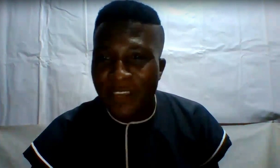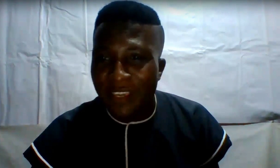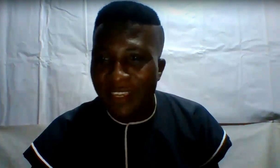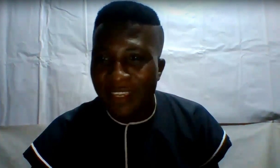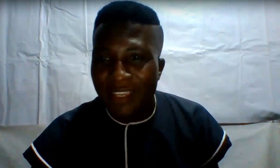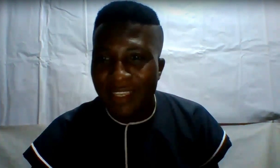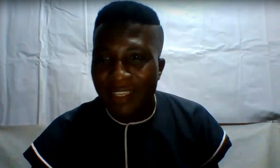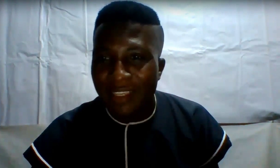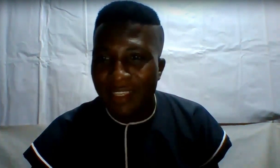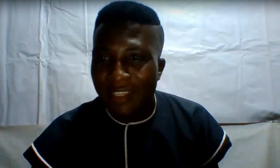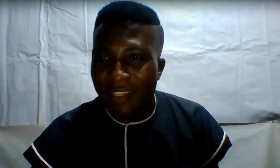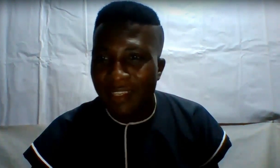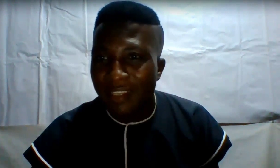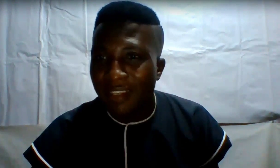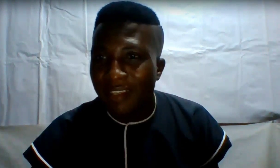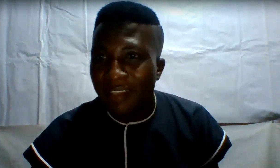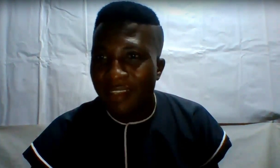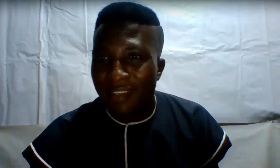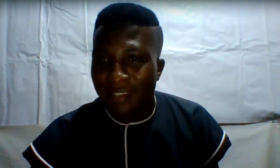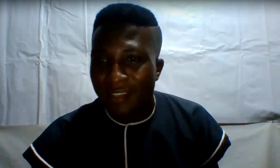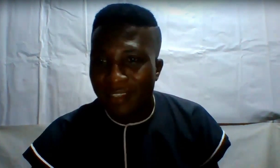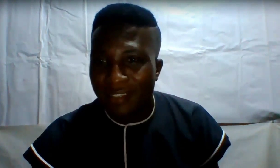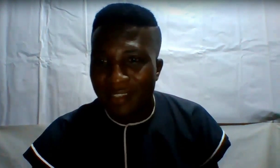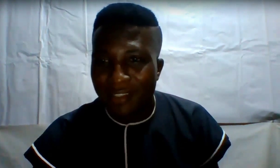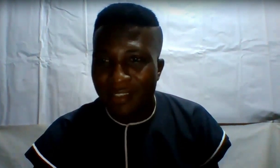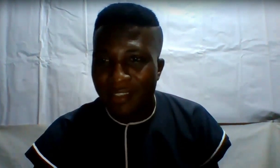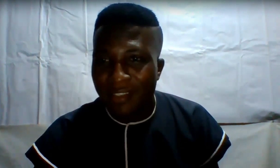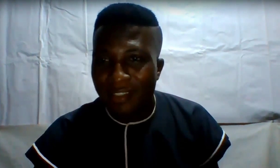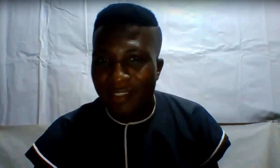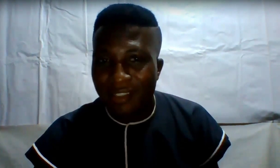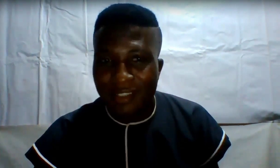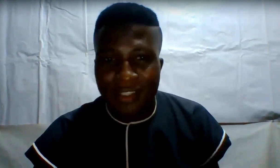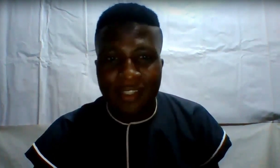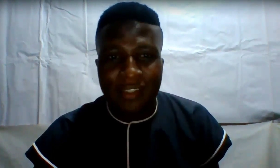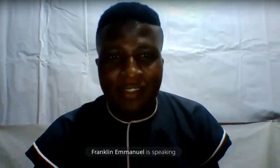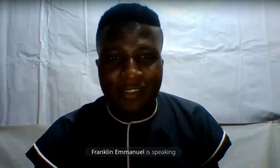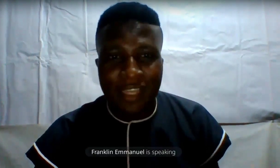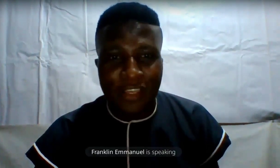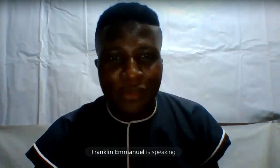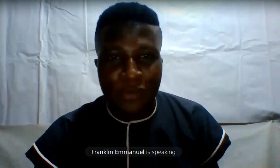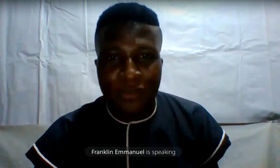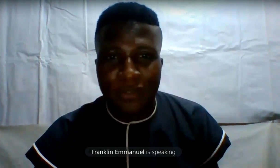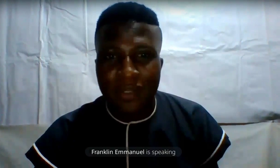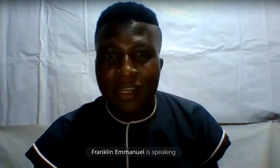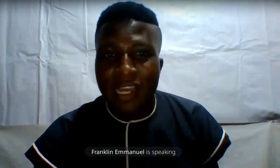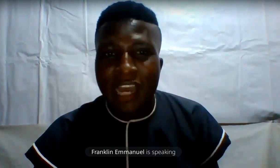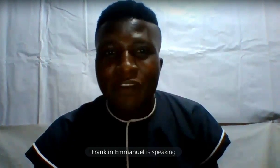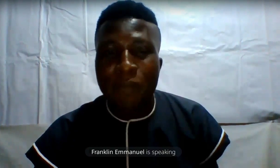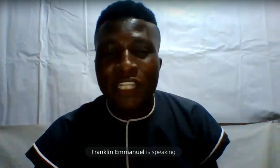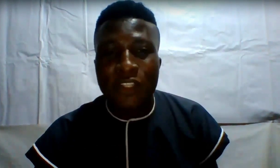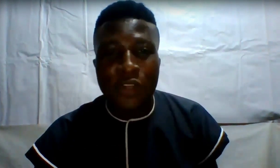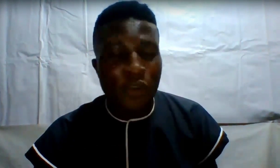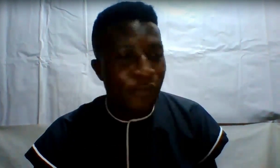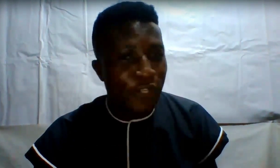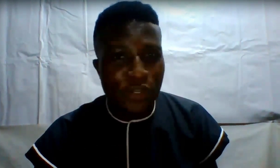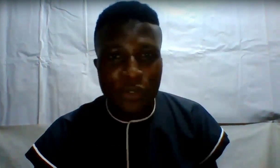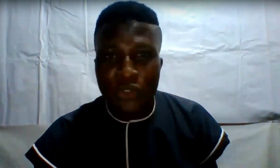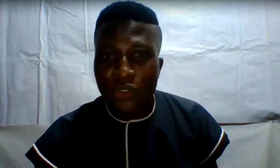She has been unmuted. Thank you. Ave, please turn on your video so I can turn off mine. We cannot